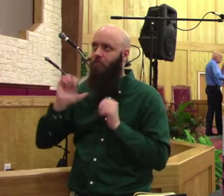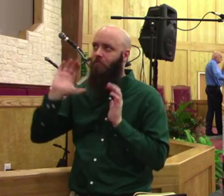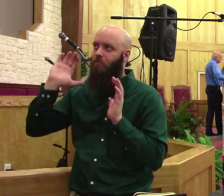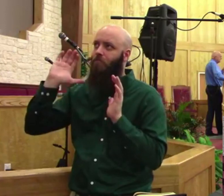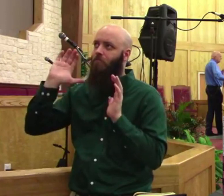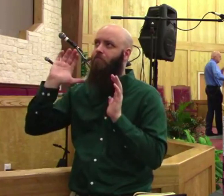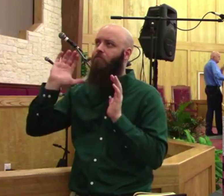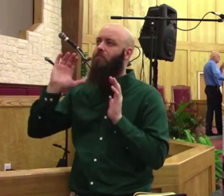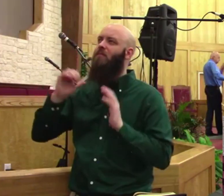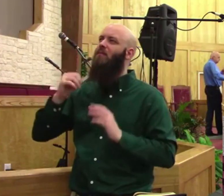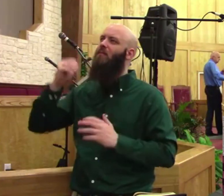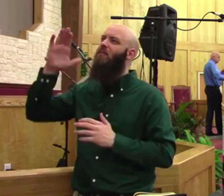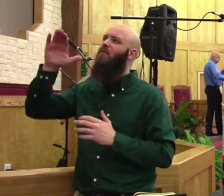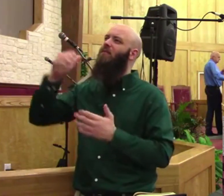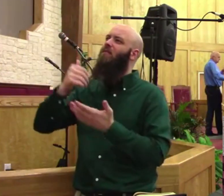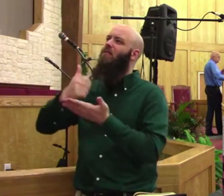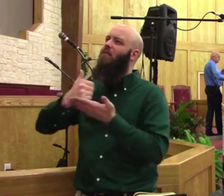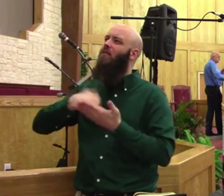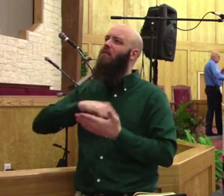Help us to take